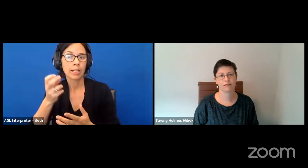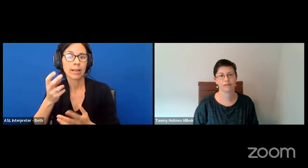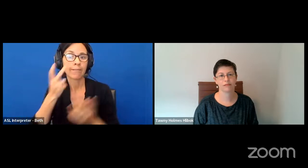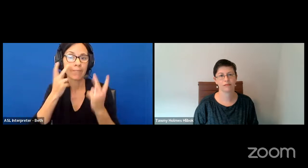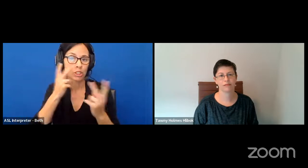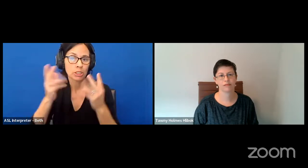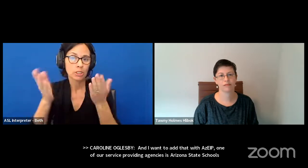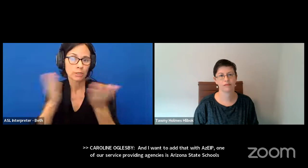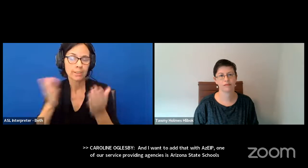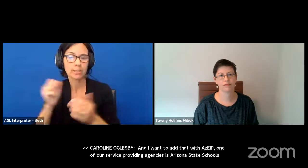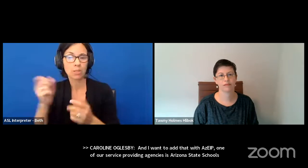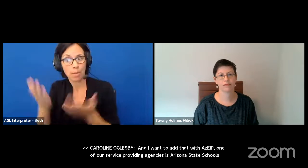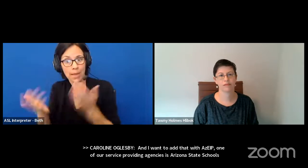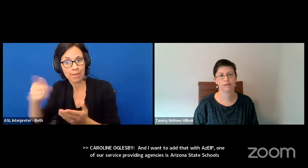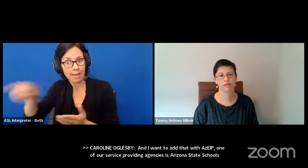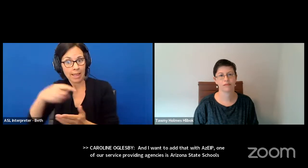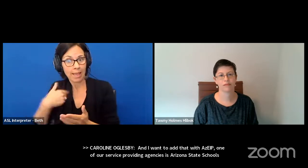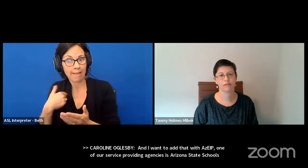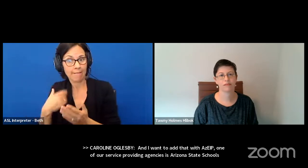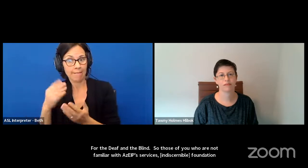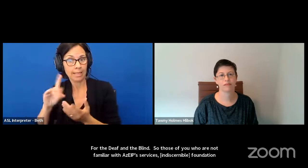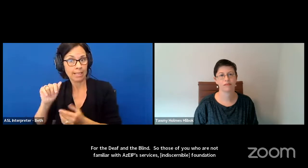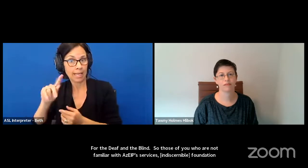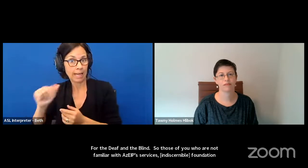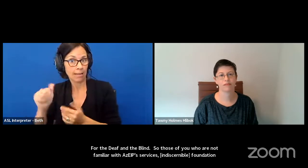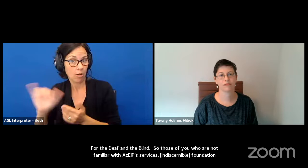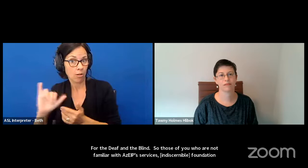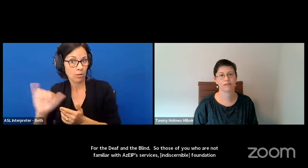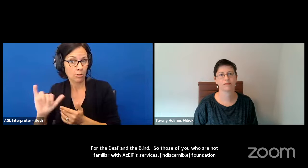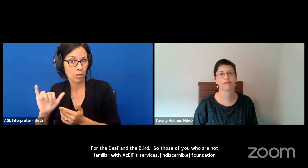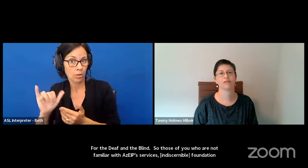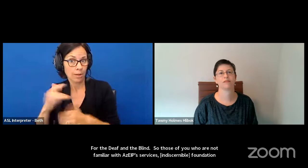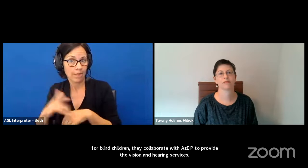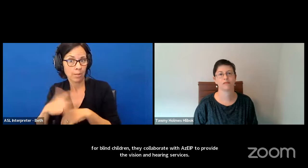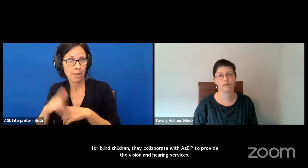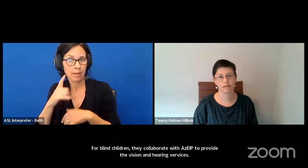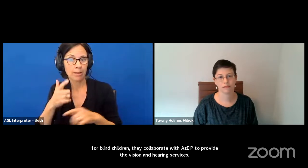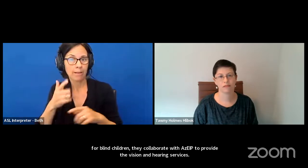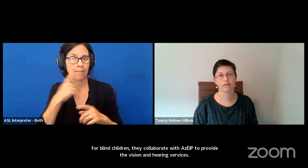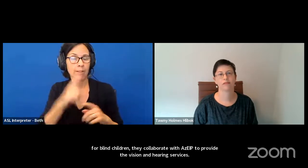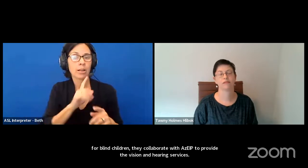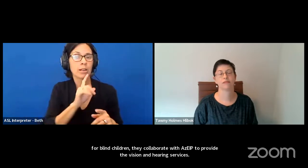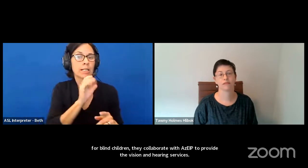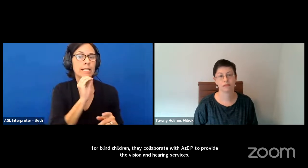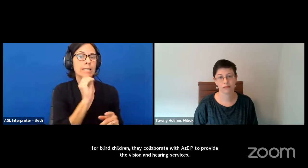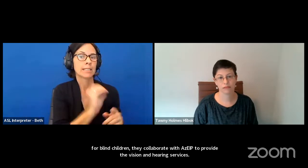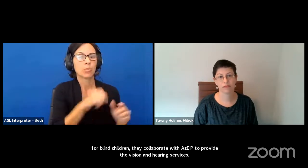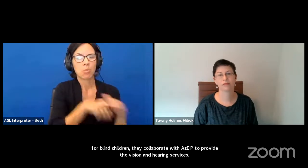So they may have some data as well for the 0 to 3.